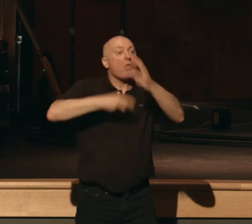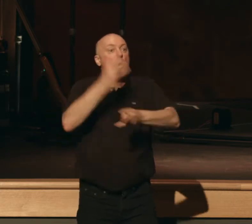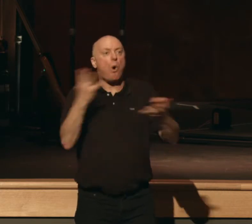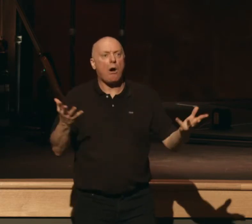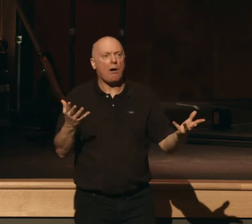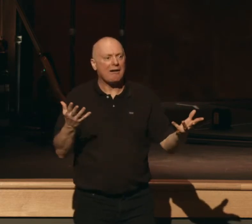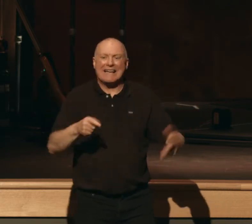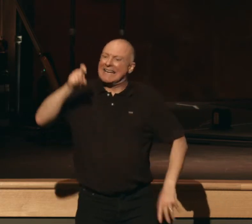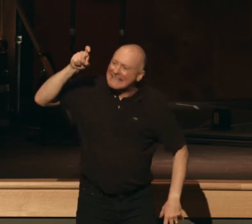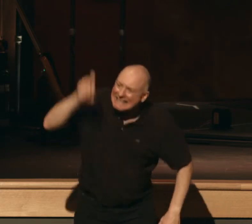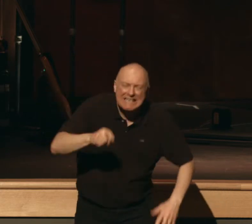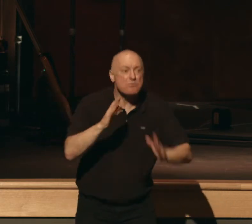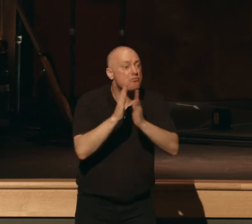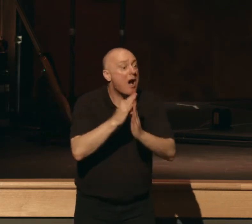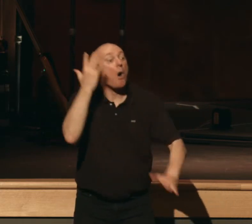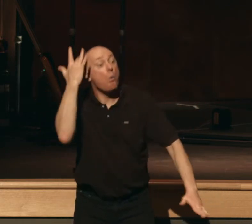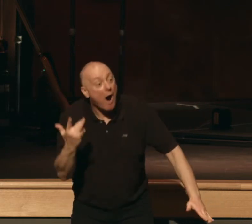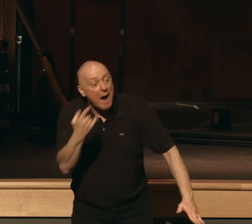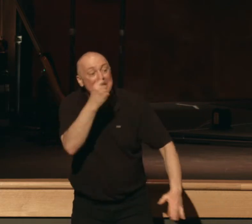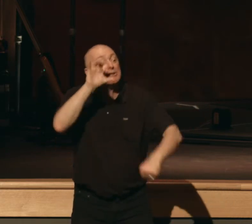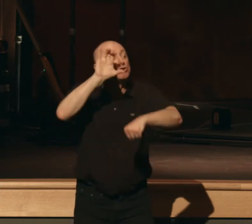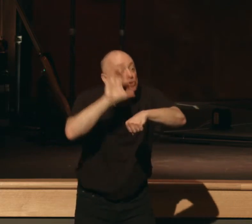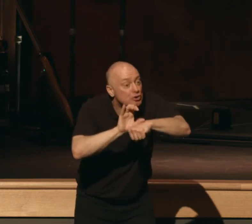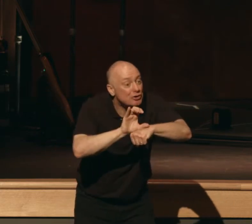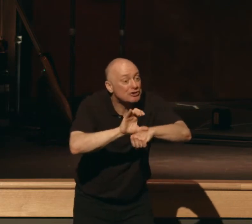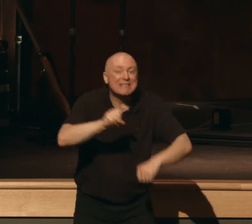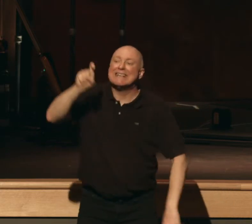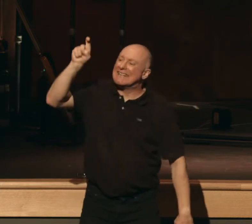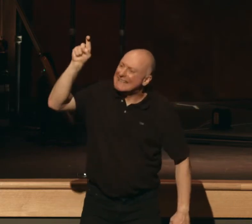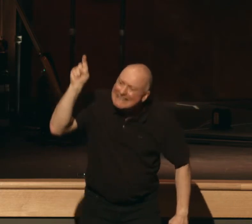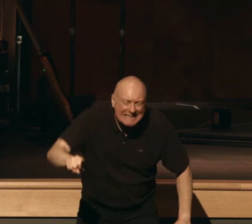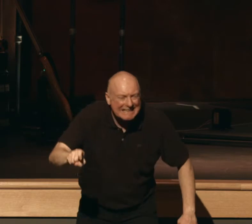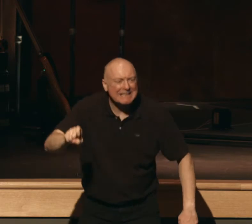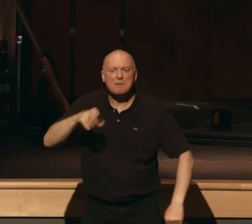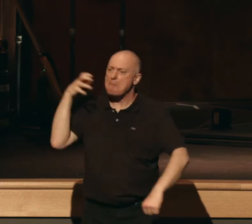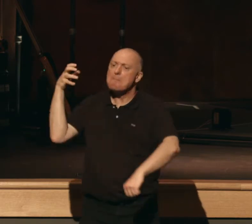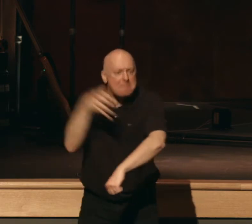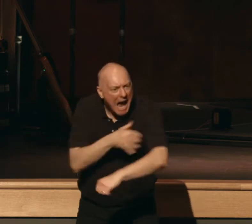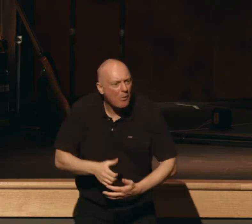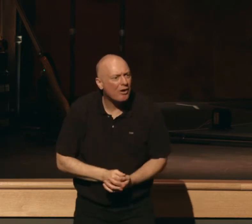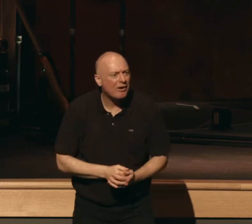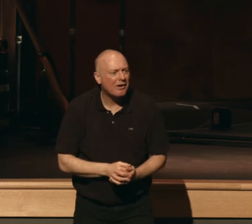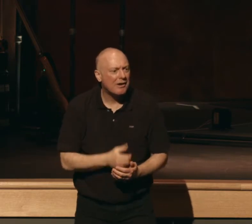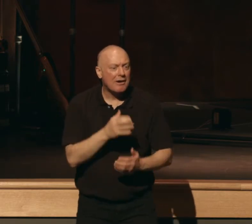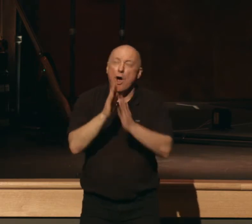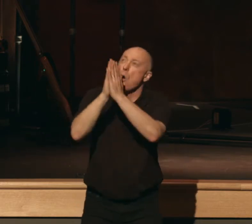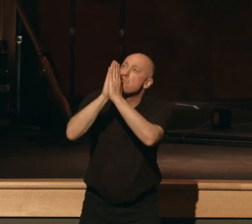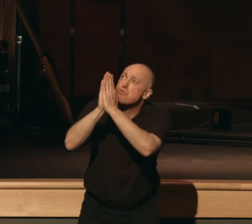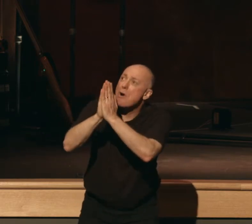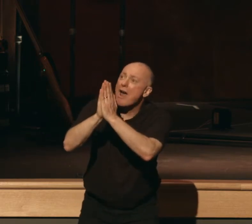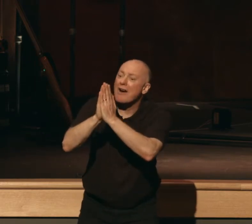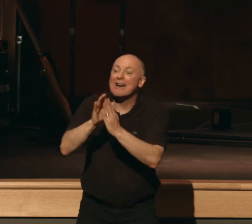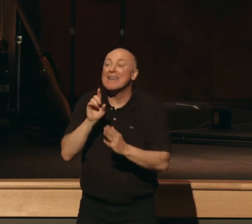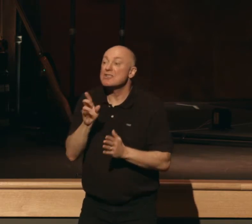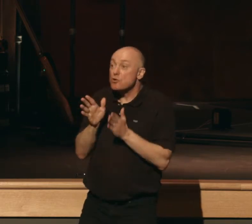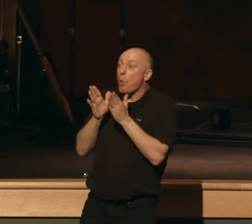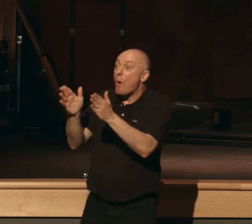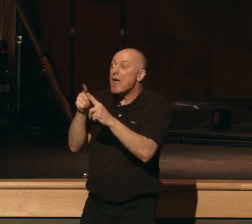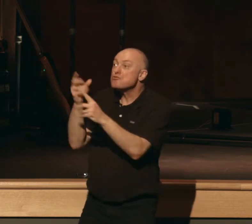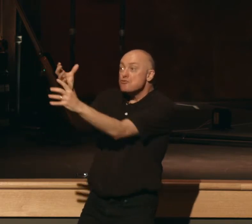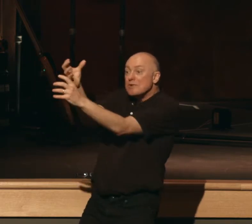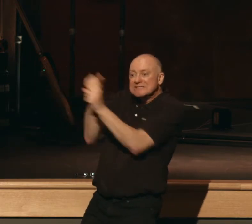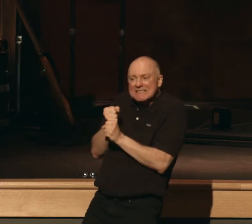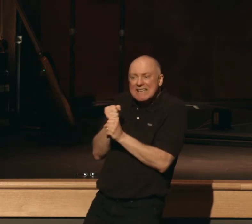world is in great need of prayer, because the church is in great need of power. And prayer is the means of